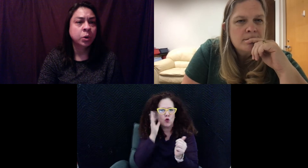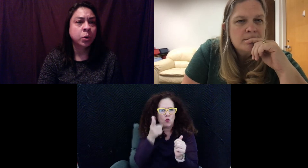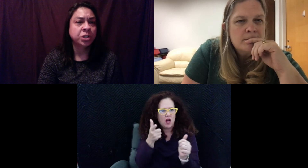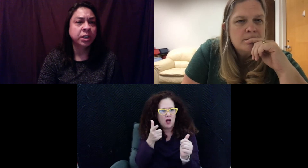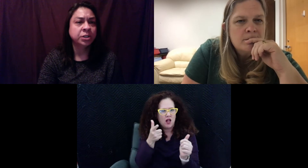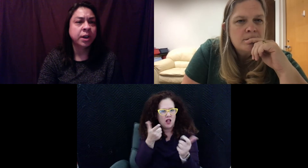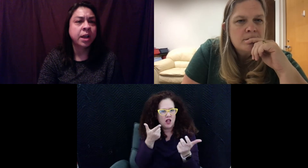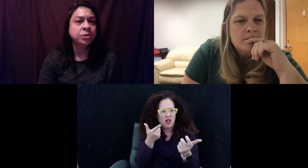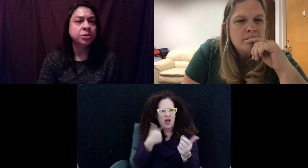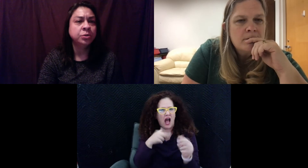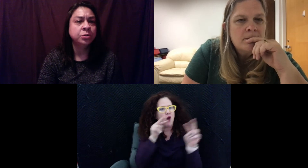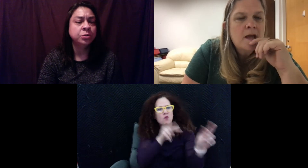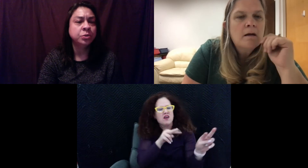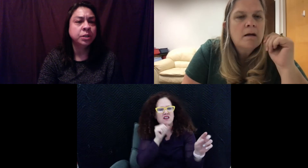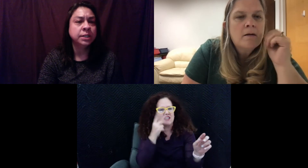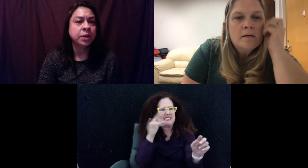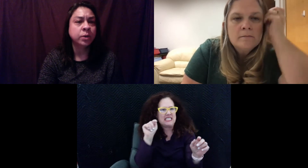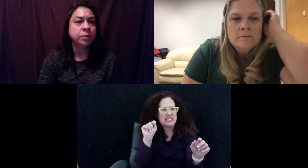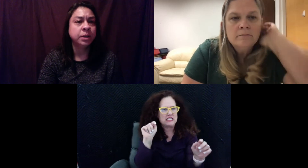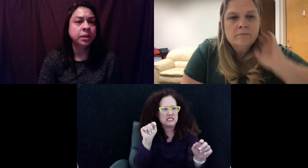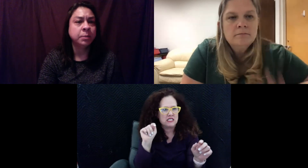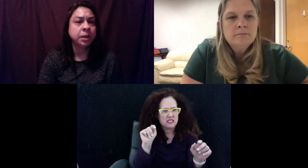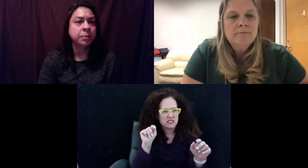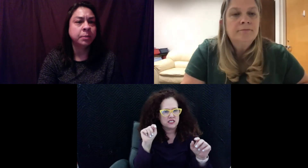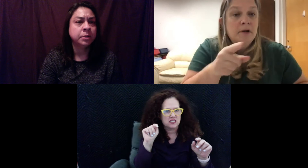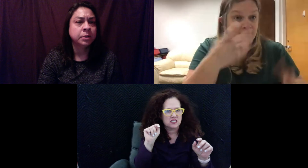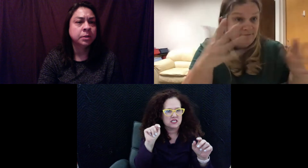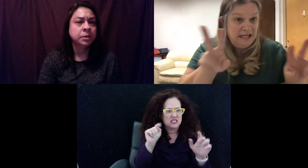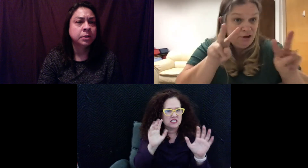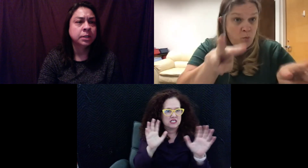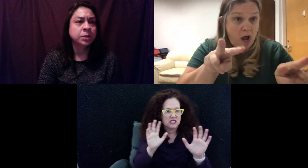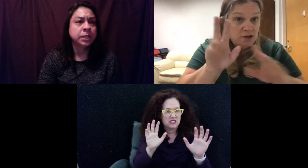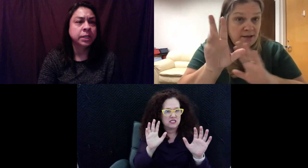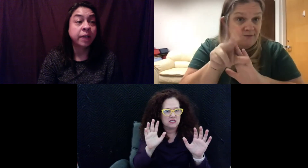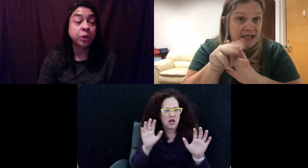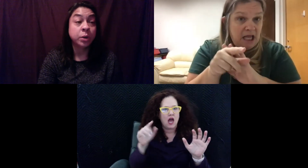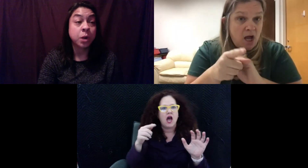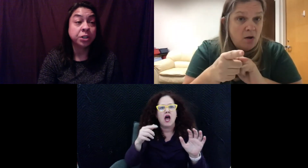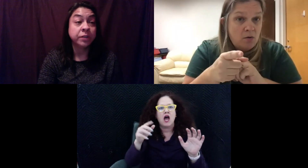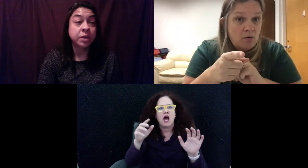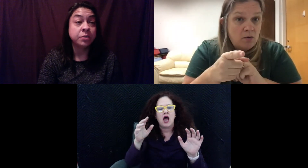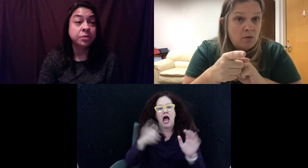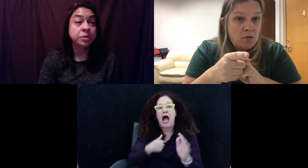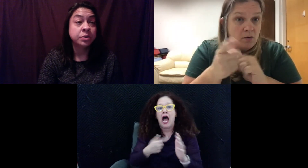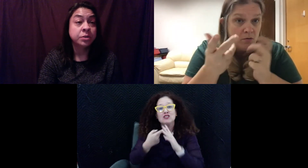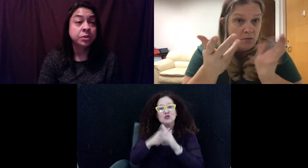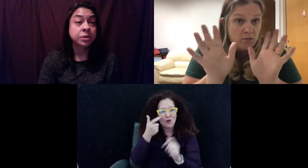A question to answer, how soon is that going to be coming up? Because I don't see it. Have you already watched the